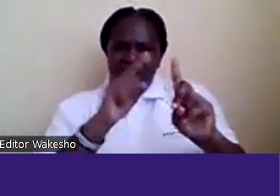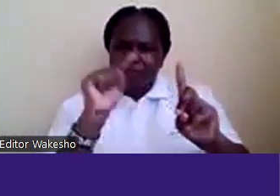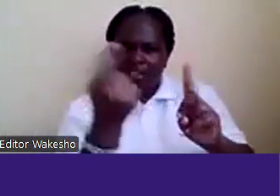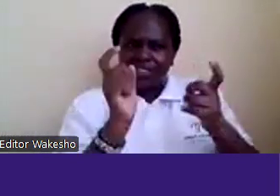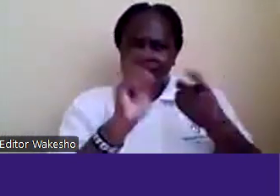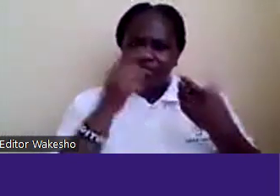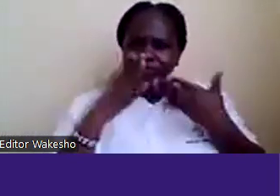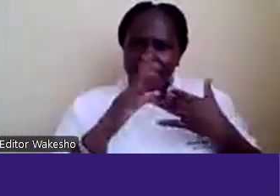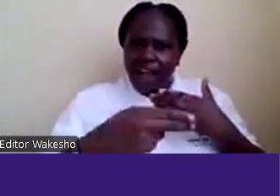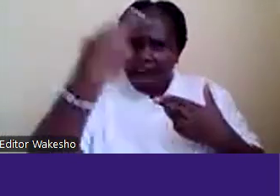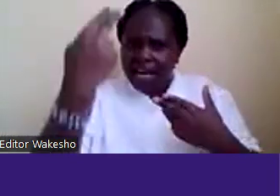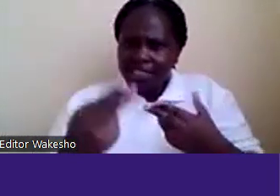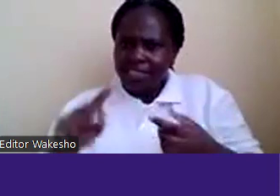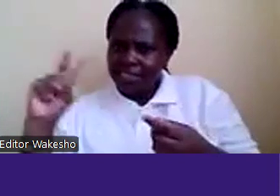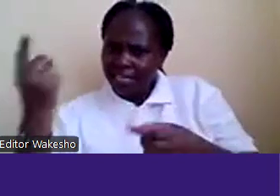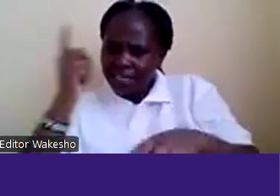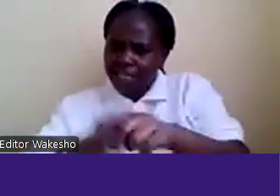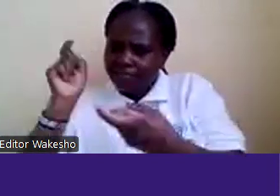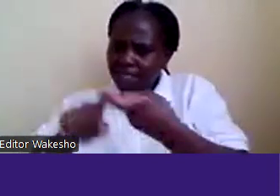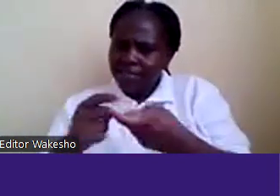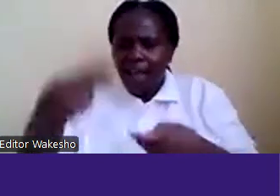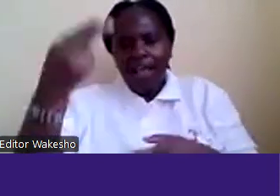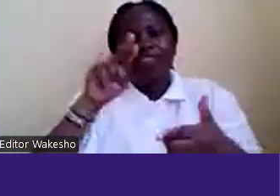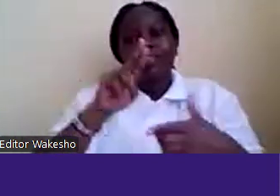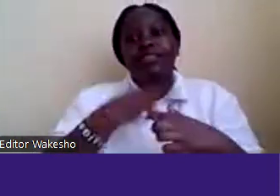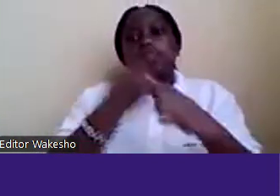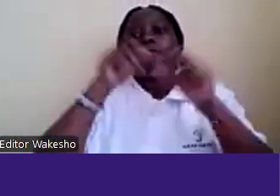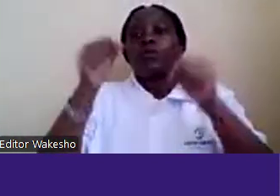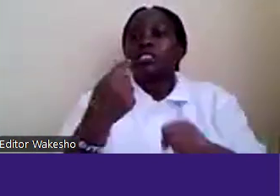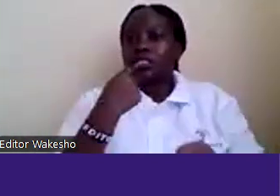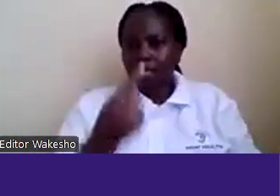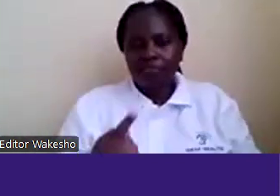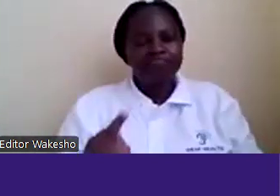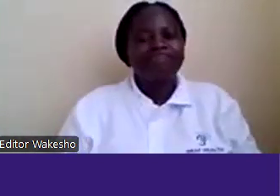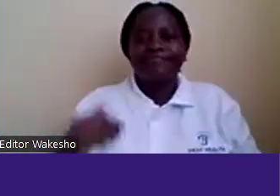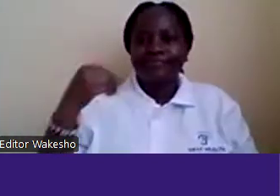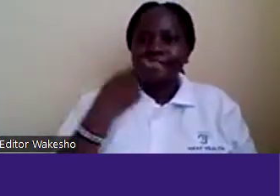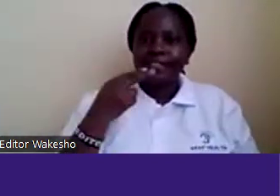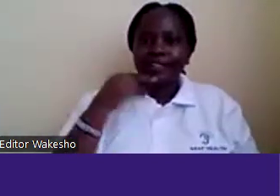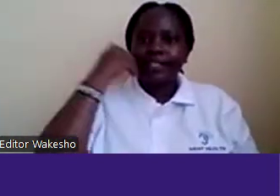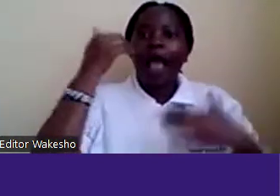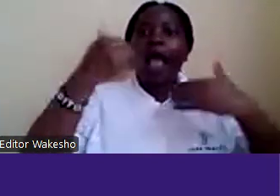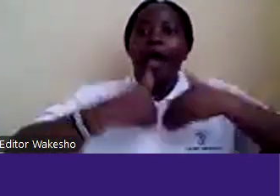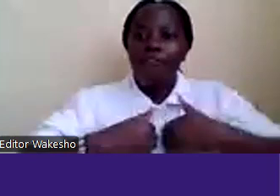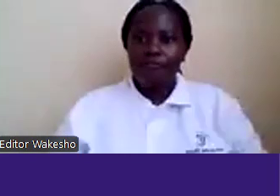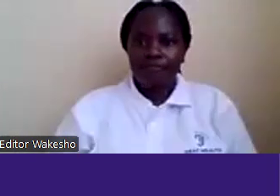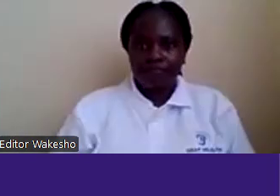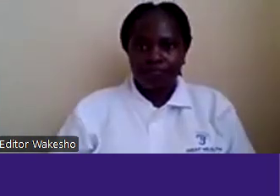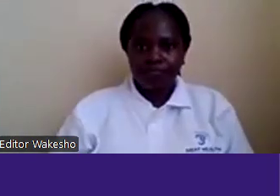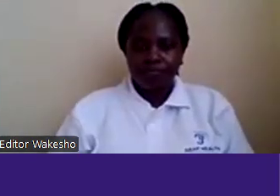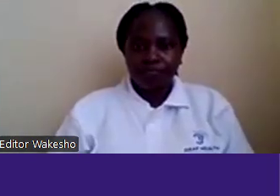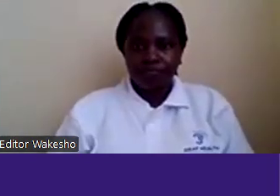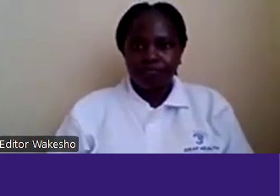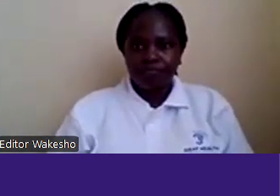more than one occasion. Then you do qualify, right, to fall within the range